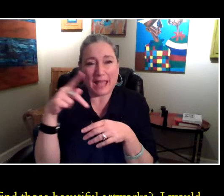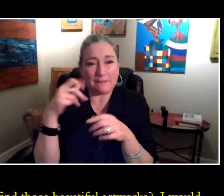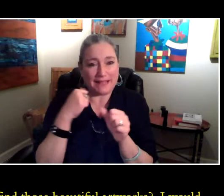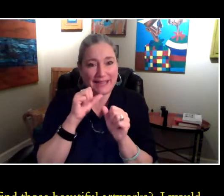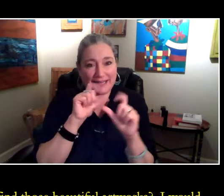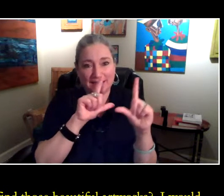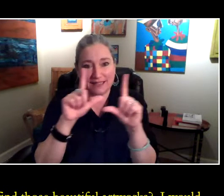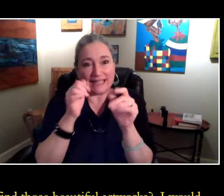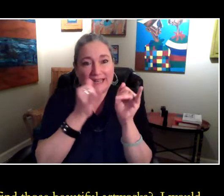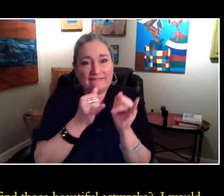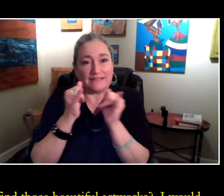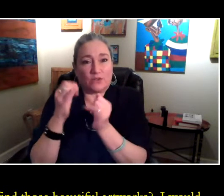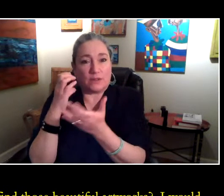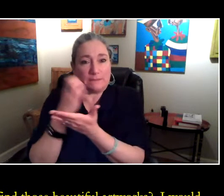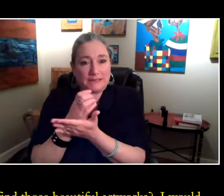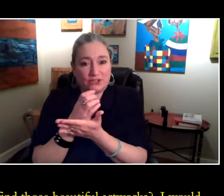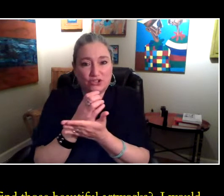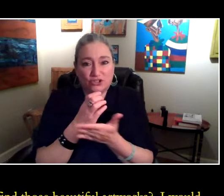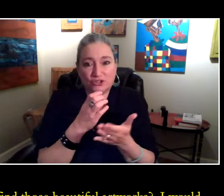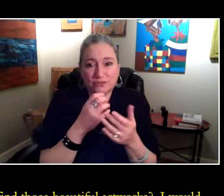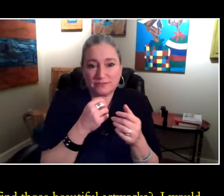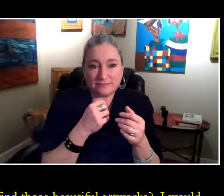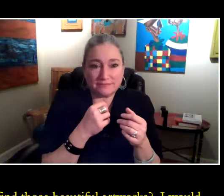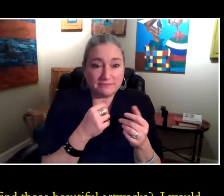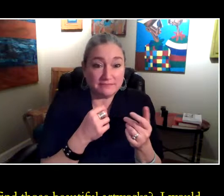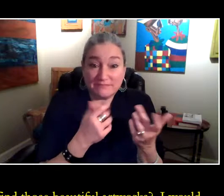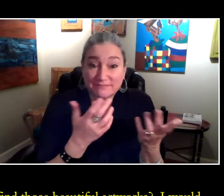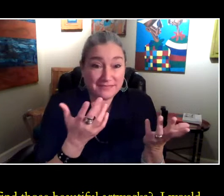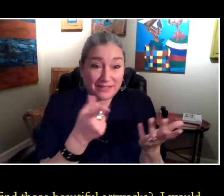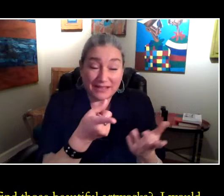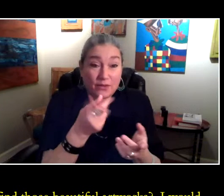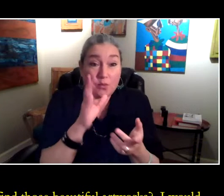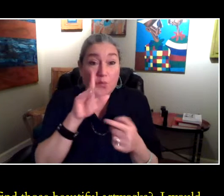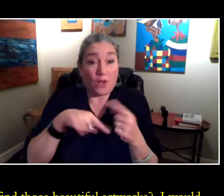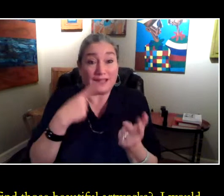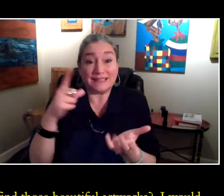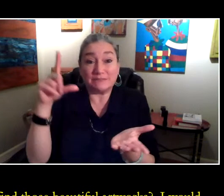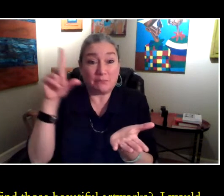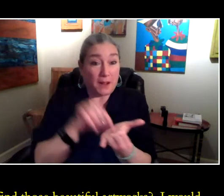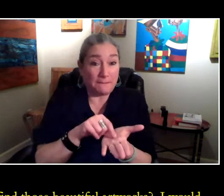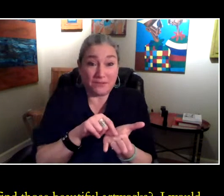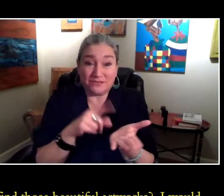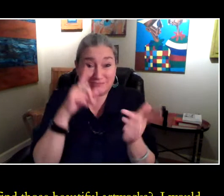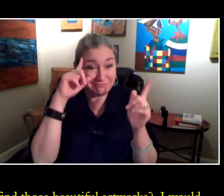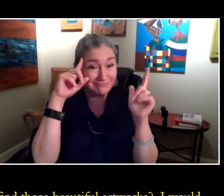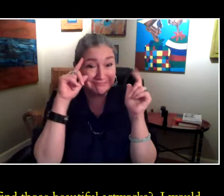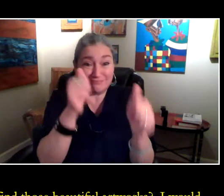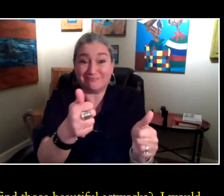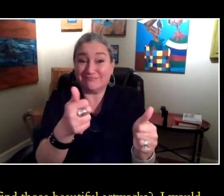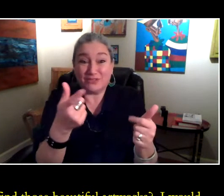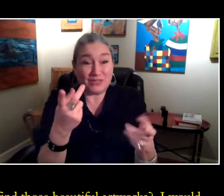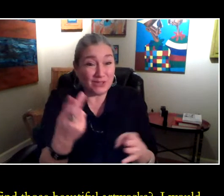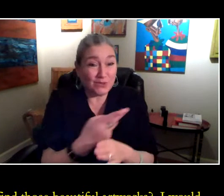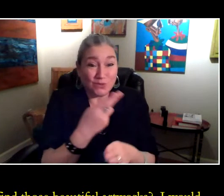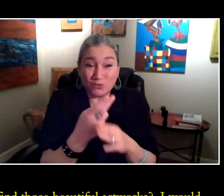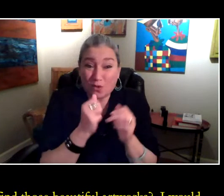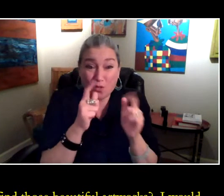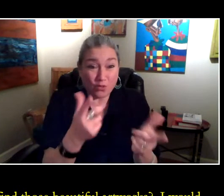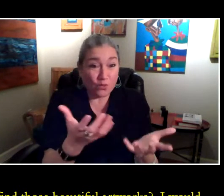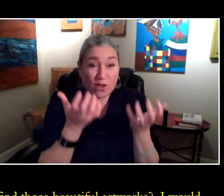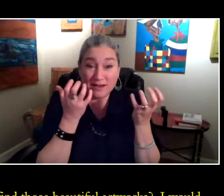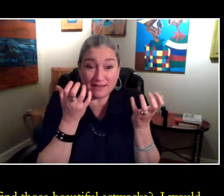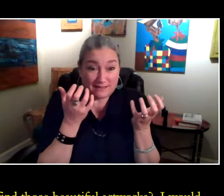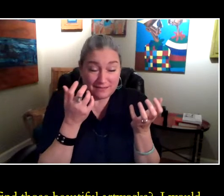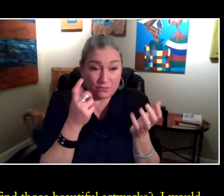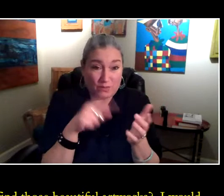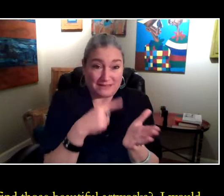using Canva. It's an app that I can maybe make individual images available. And